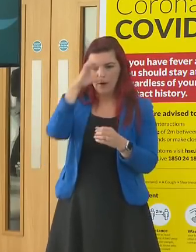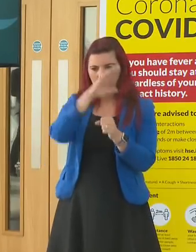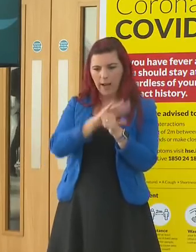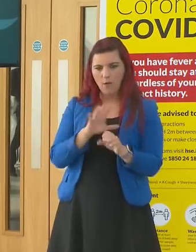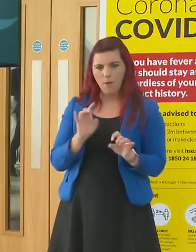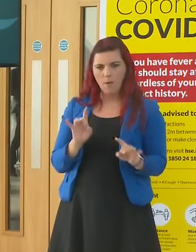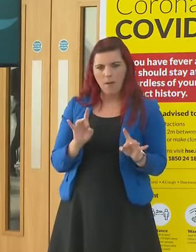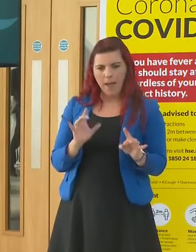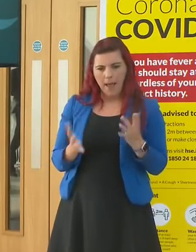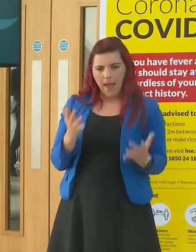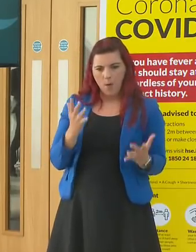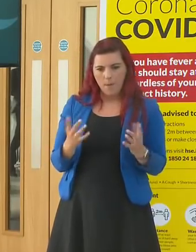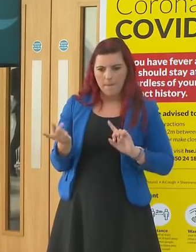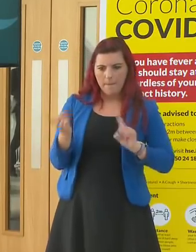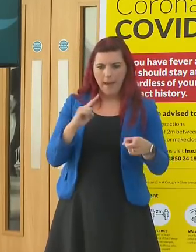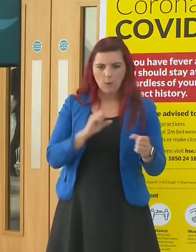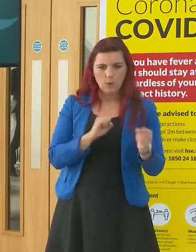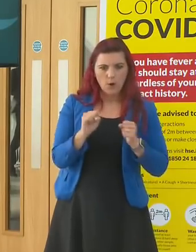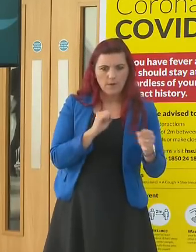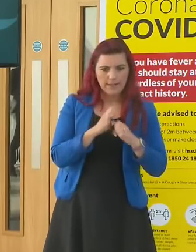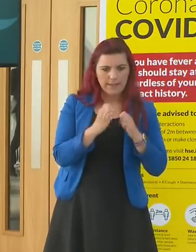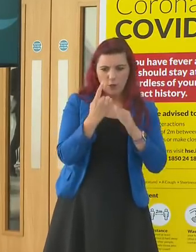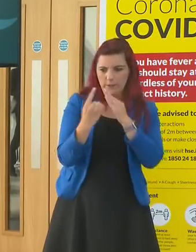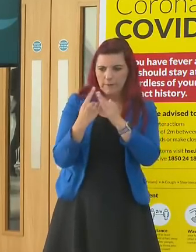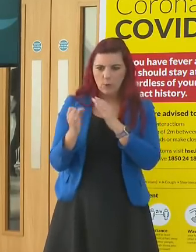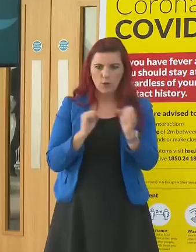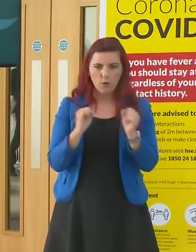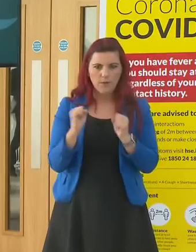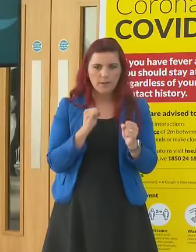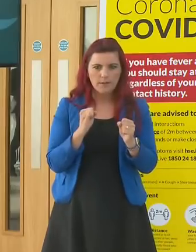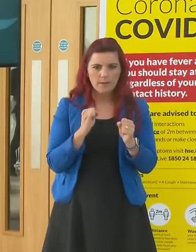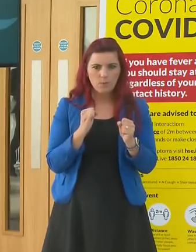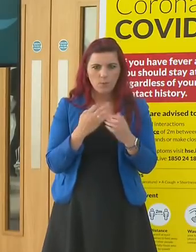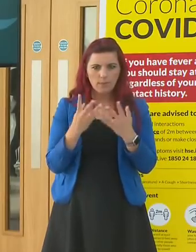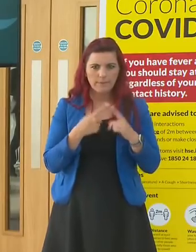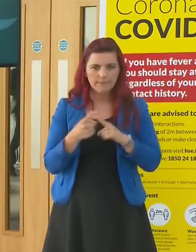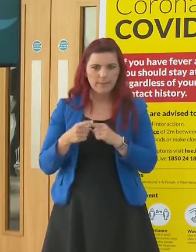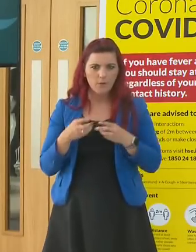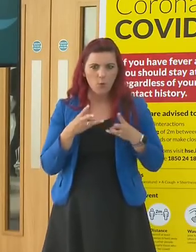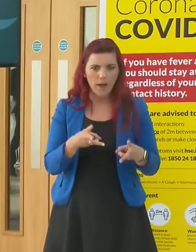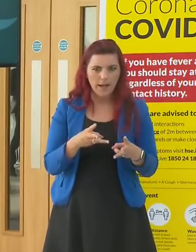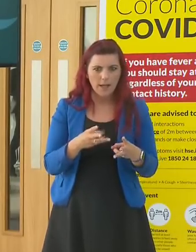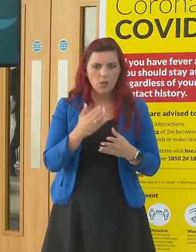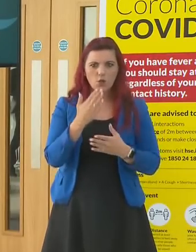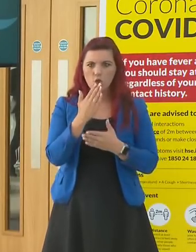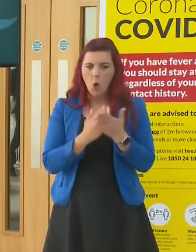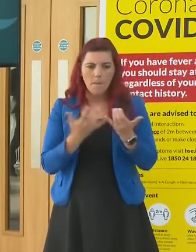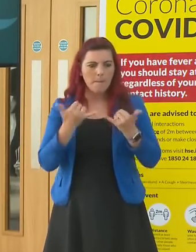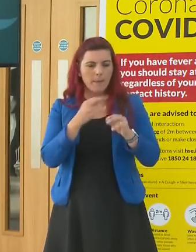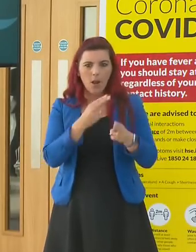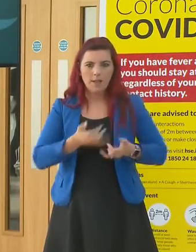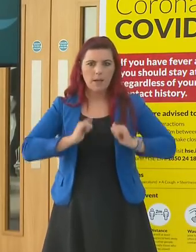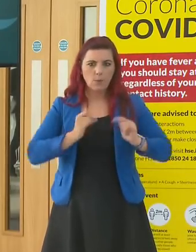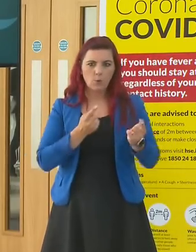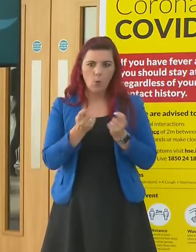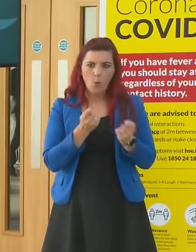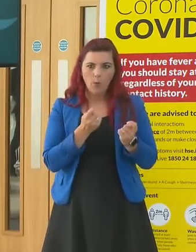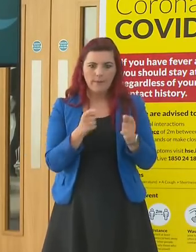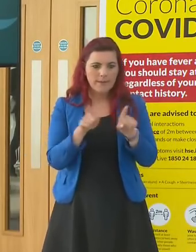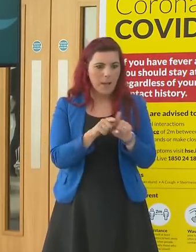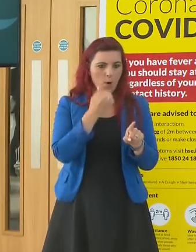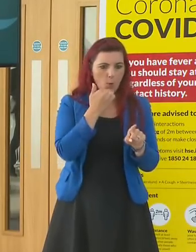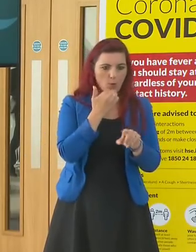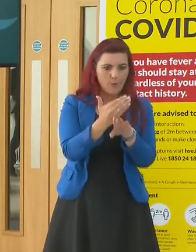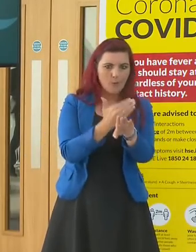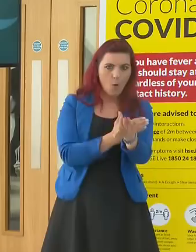how we restore those services and in what manner we restore them. And some of them will be less efficient than currently the way we do them, just by the very